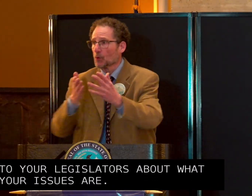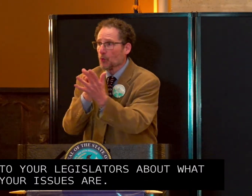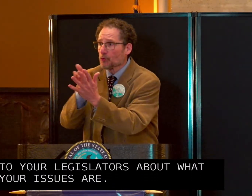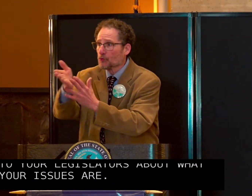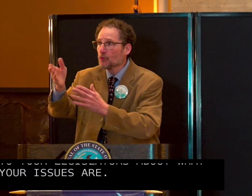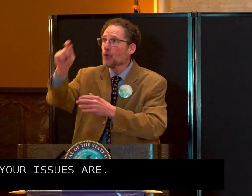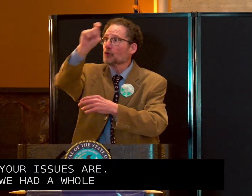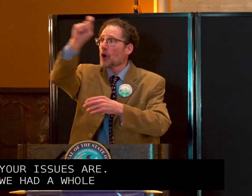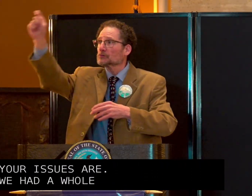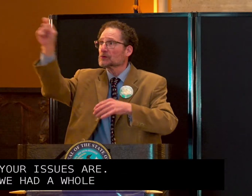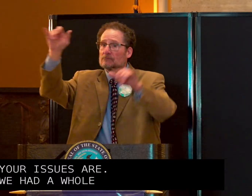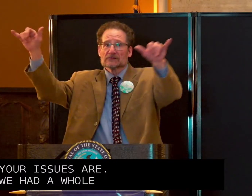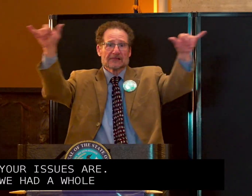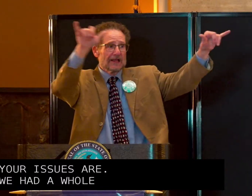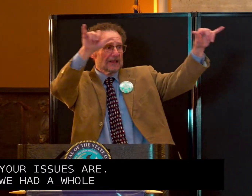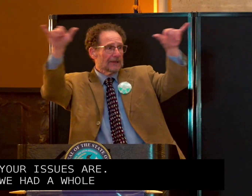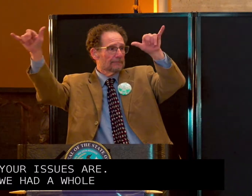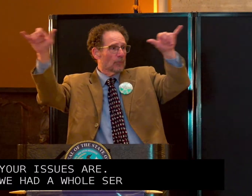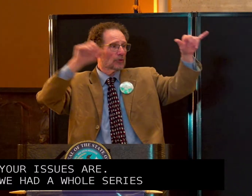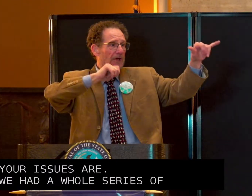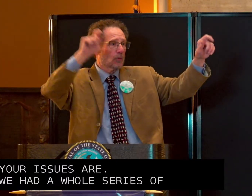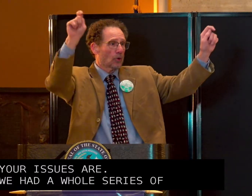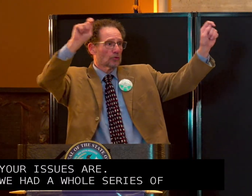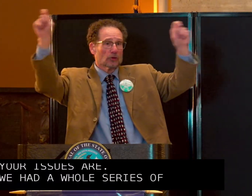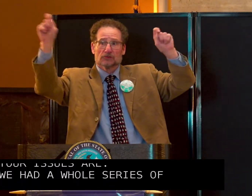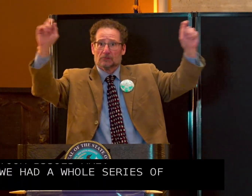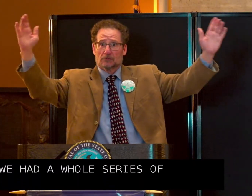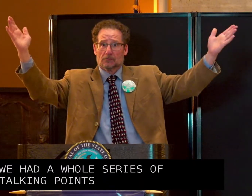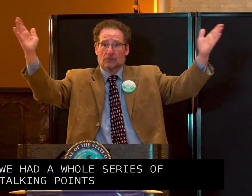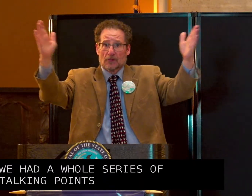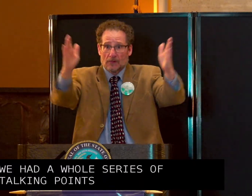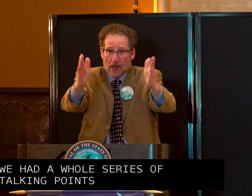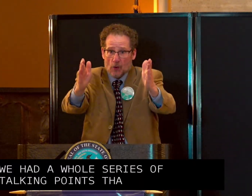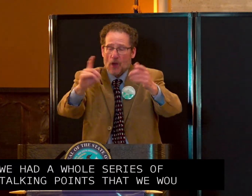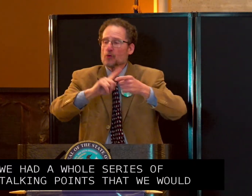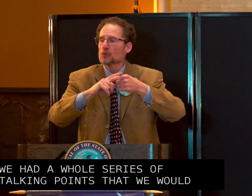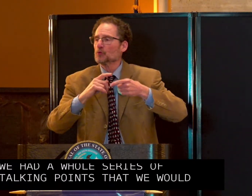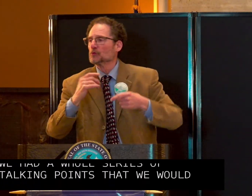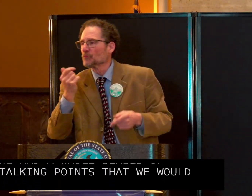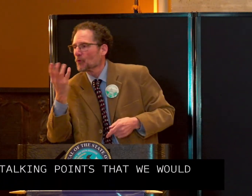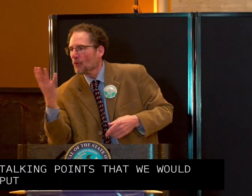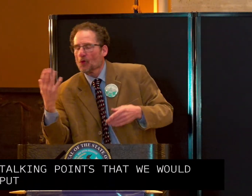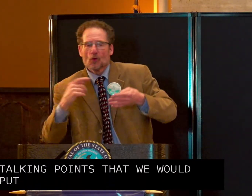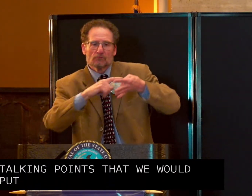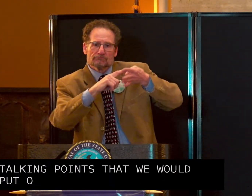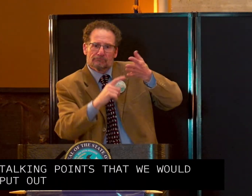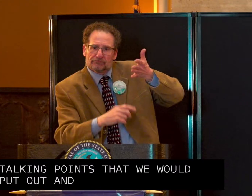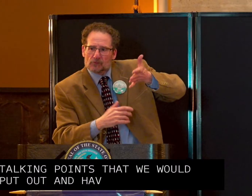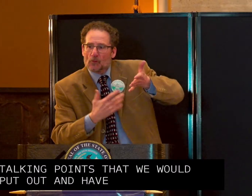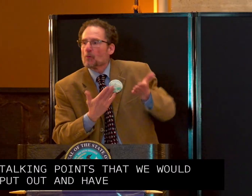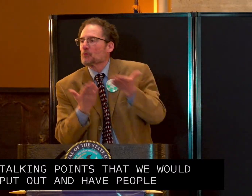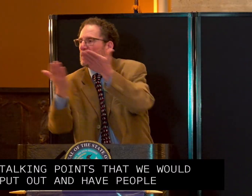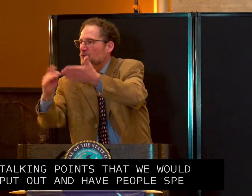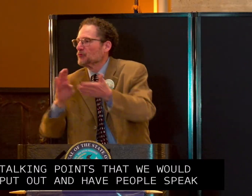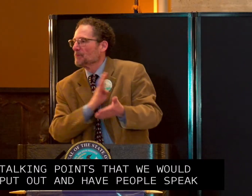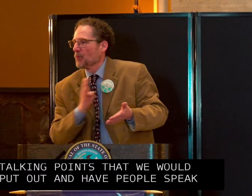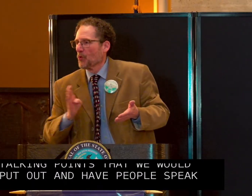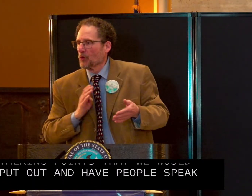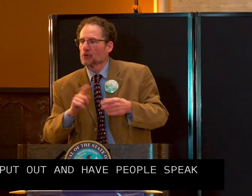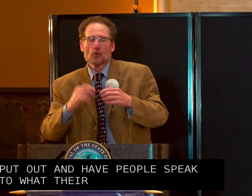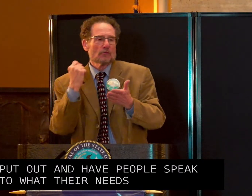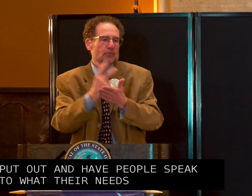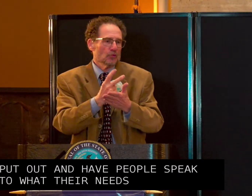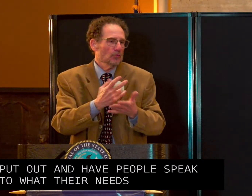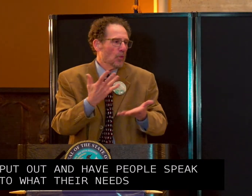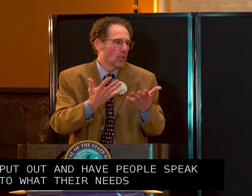series of talking points that we would put out and have people speak to what their needs were, and then we would